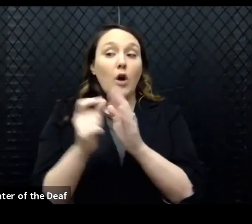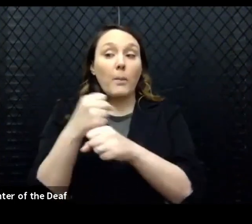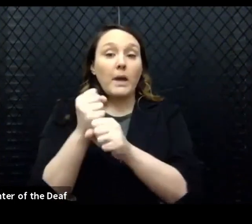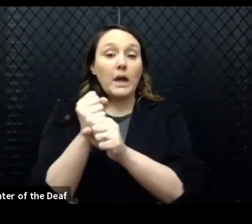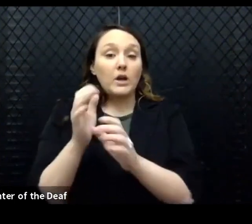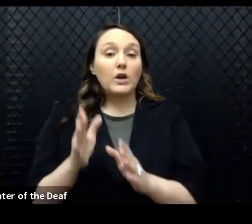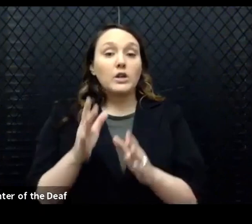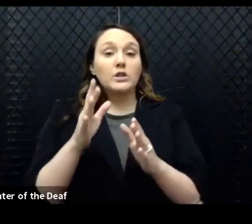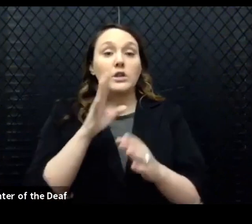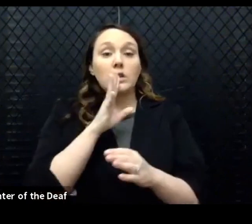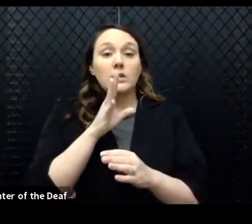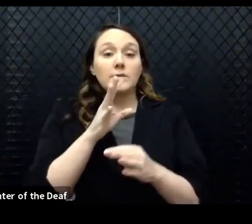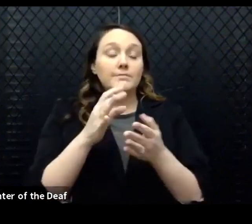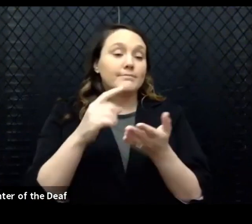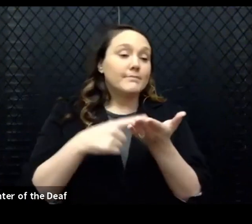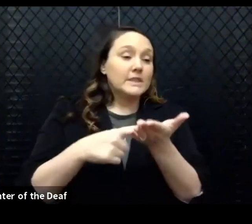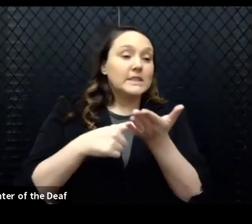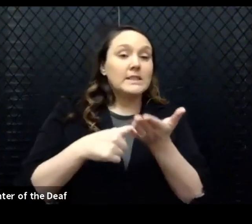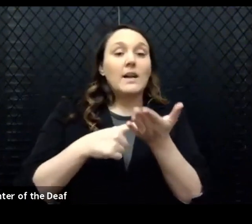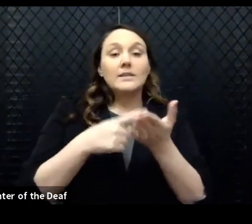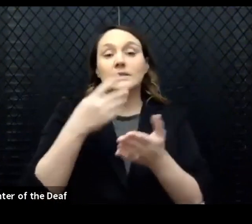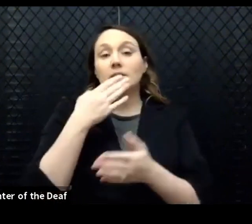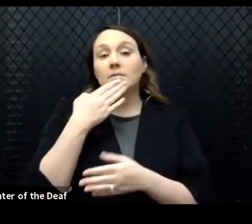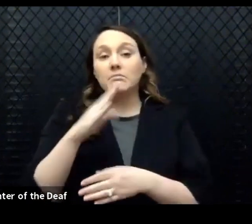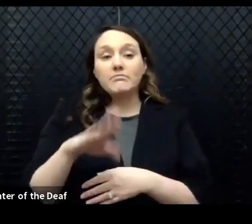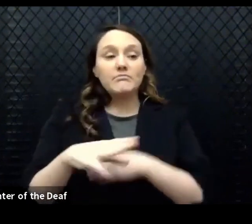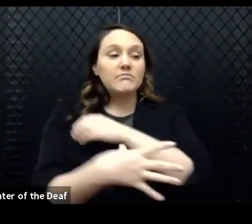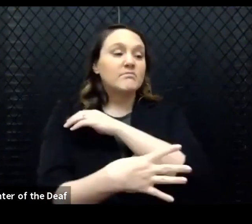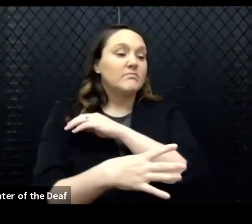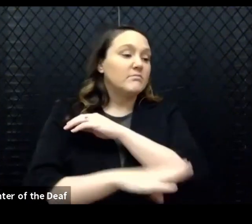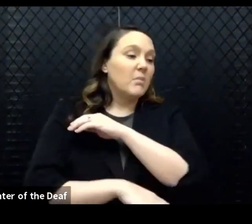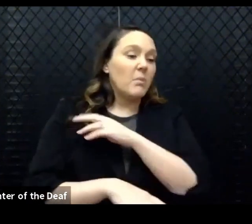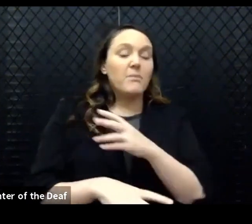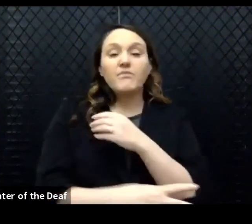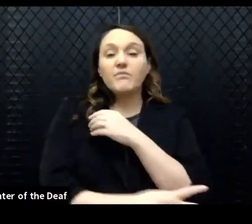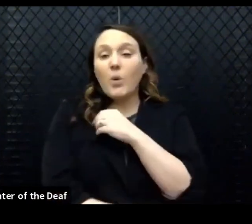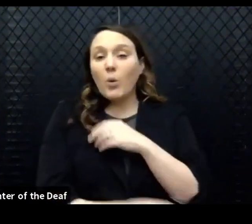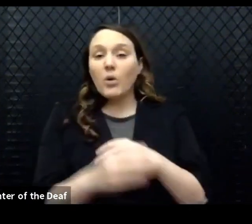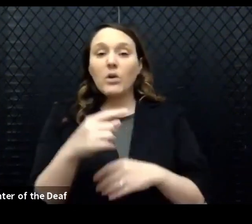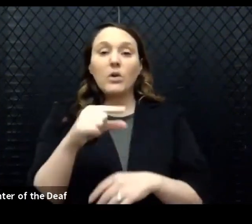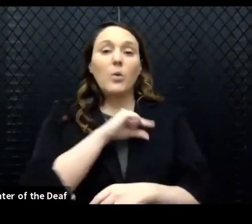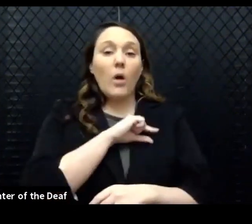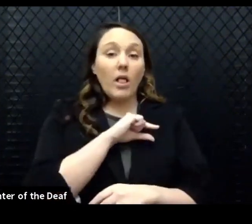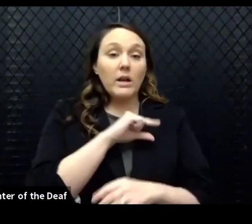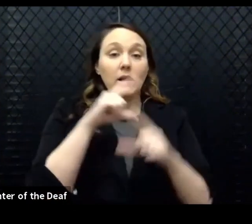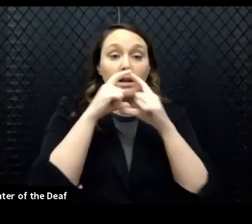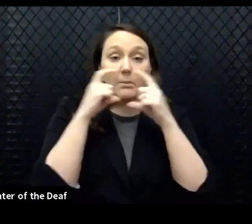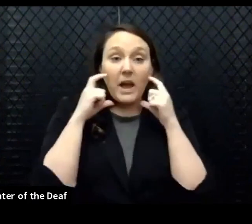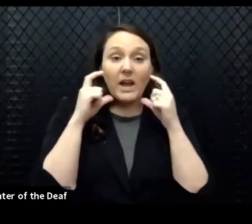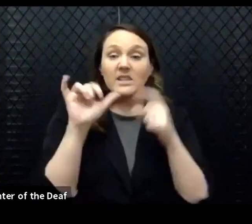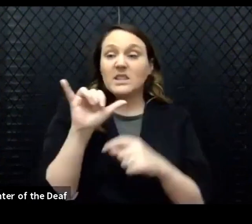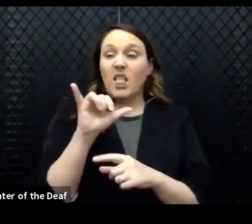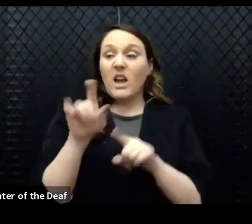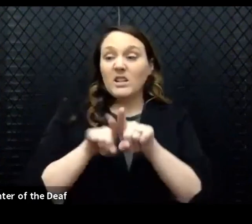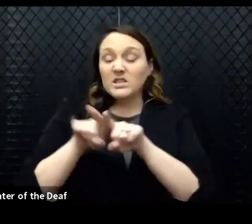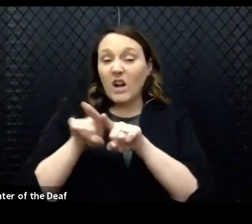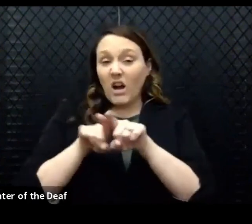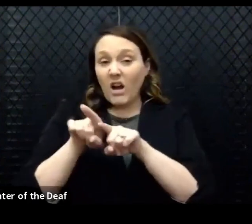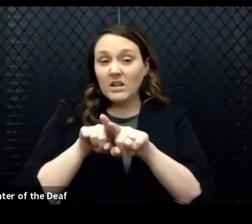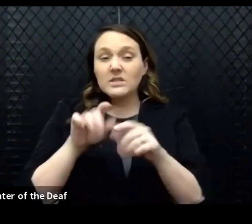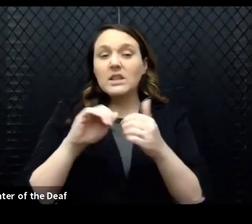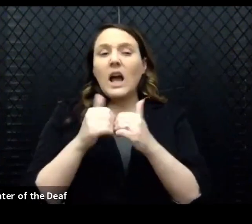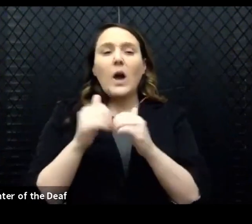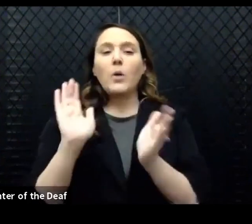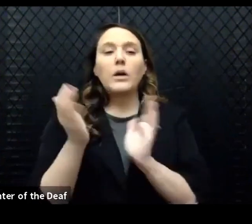of the state-issued masks, calling them porous and comparing them to thin socks. How do you think these masks compare to some of the